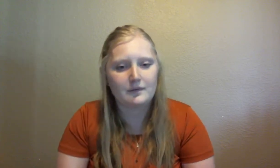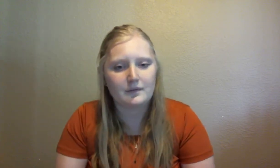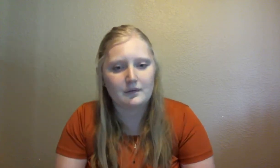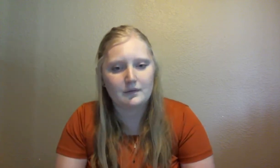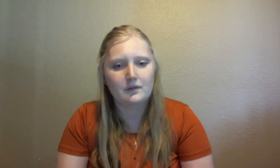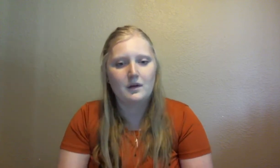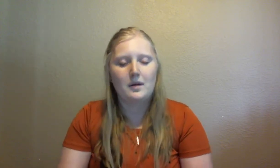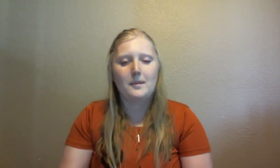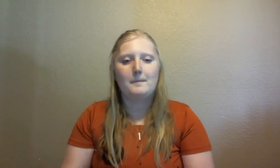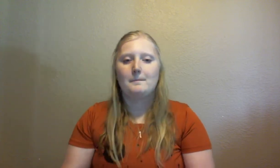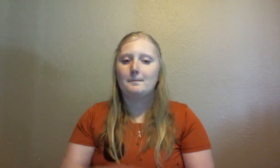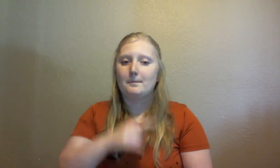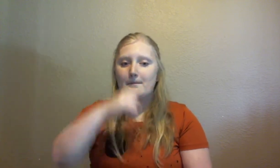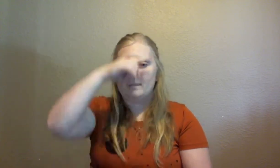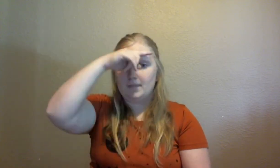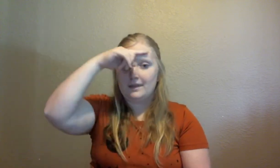black hole?